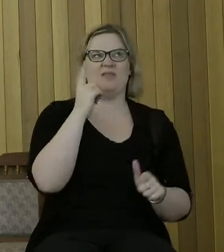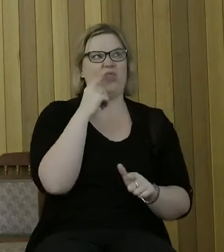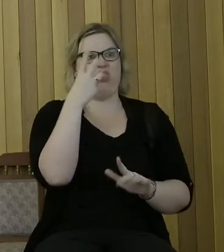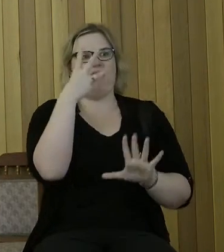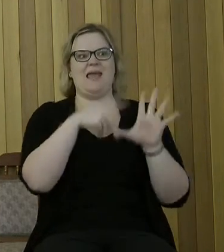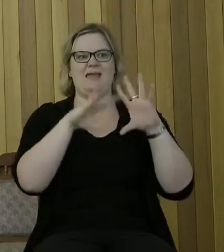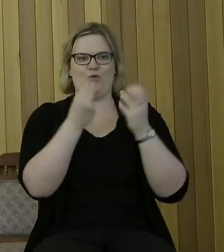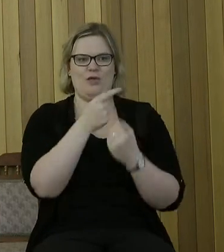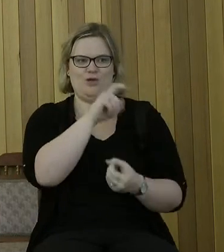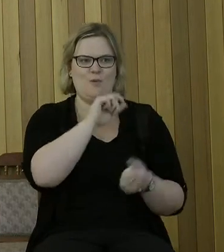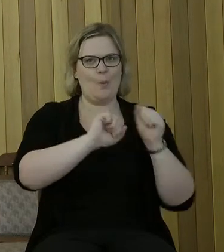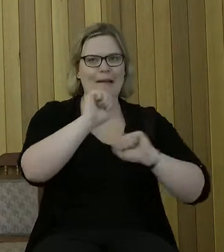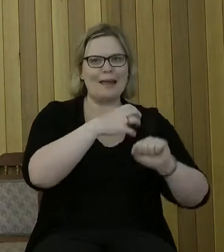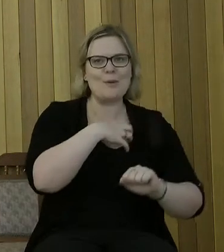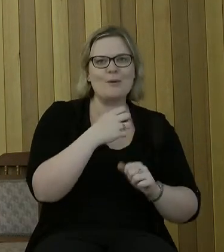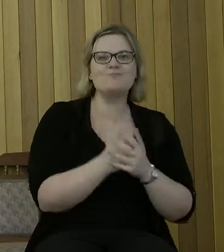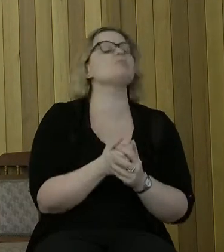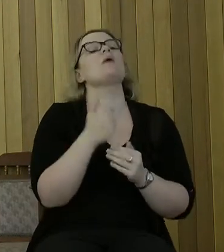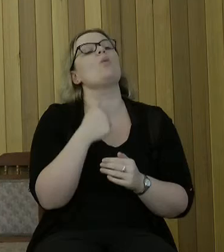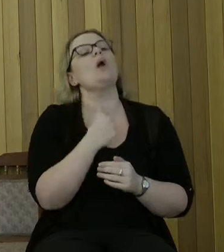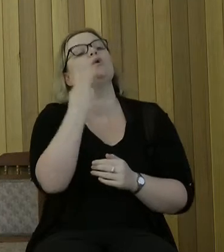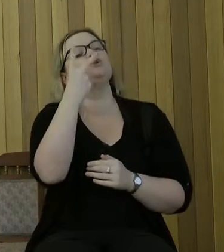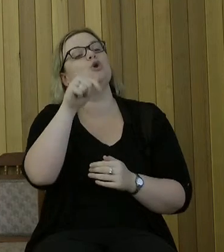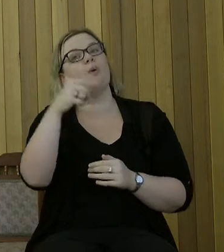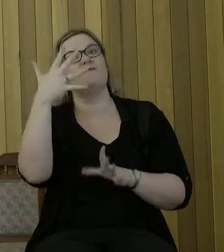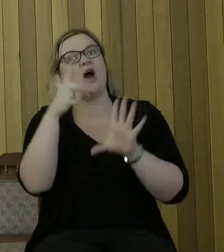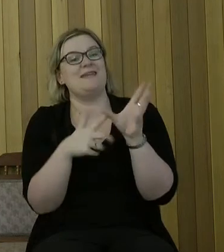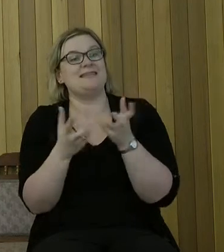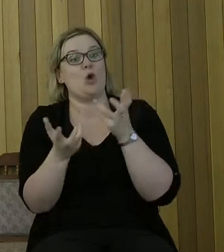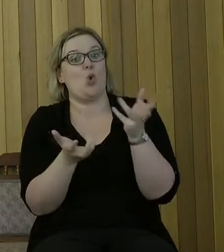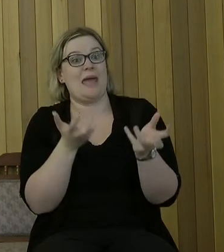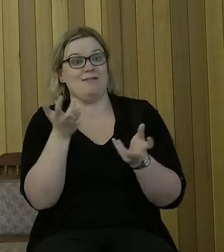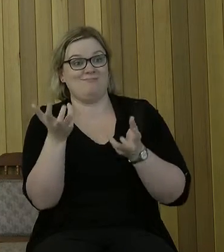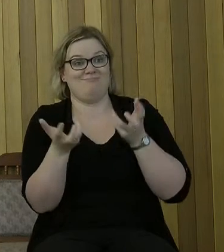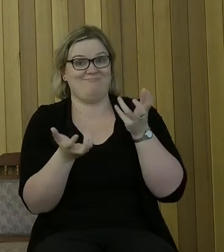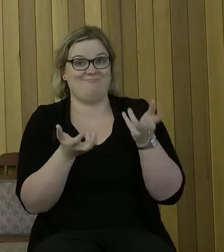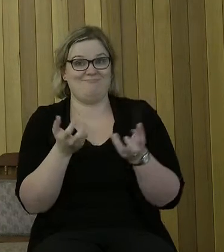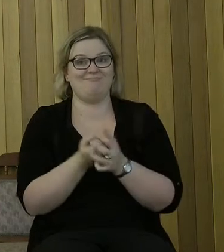think. We spend 2.5 years cooking.